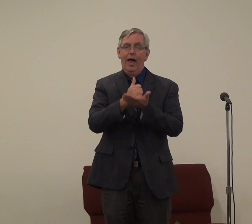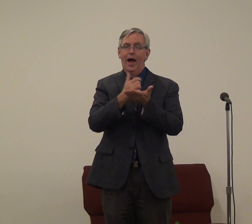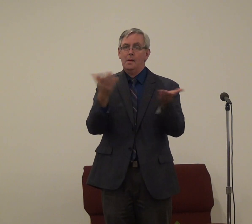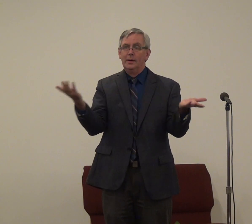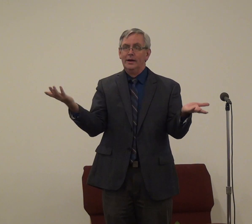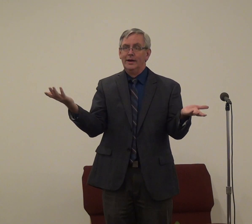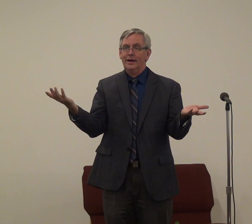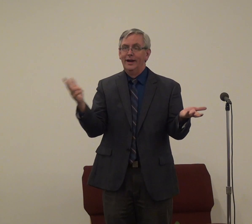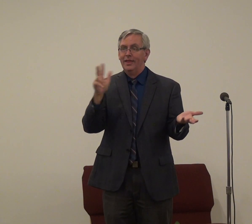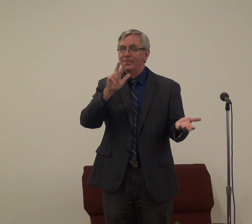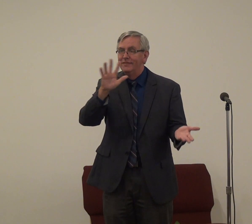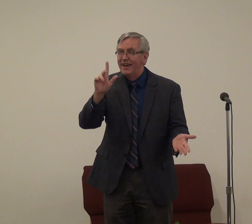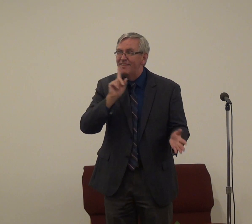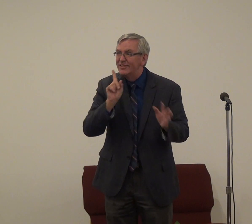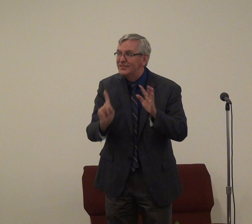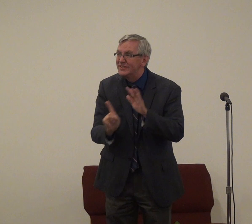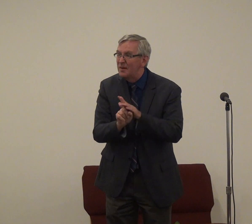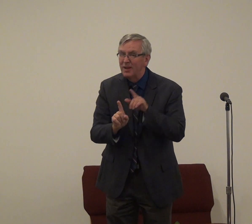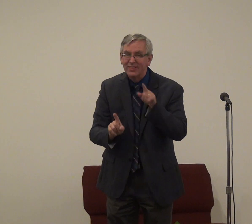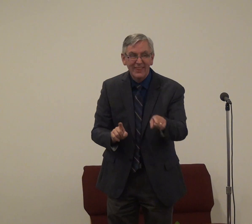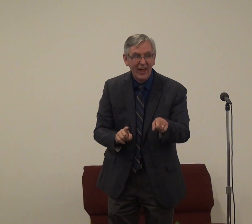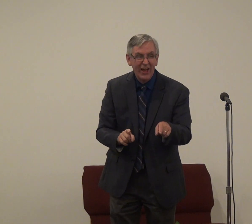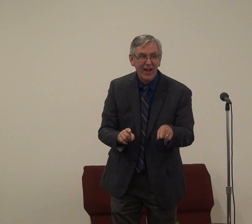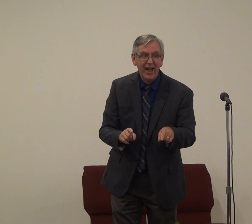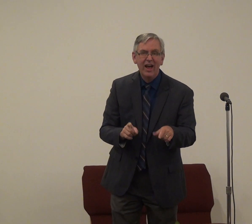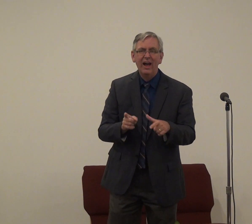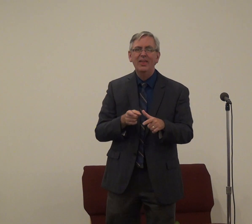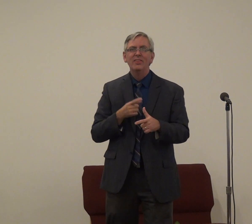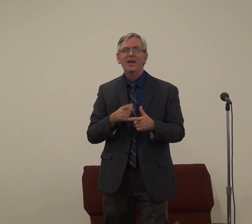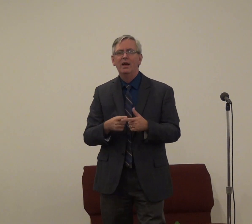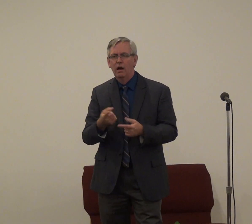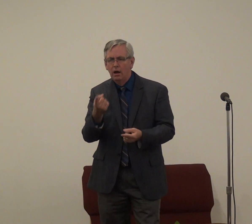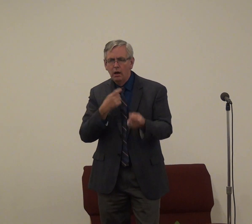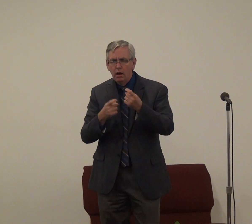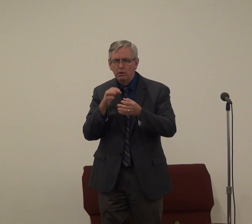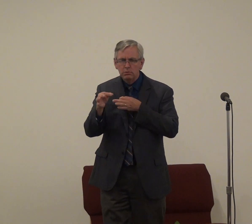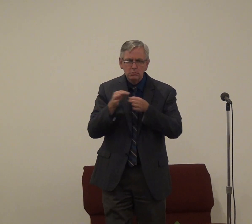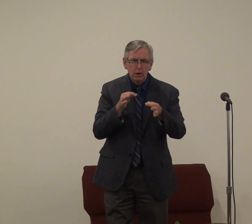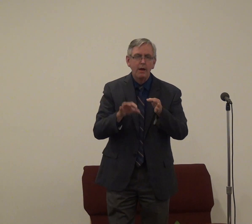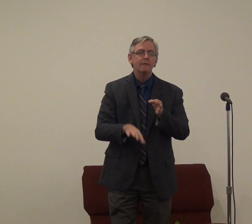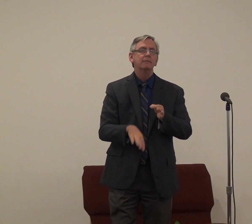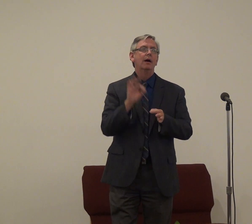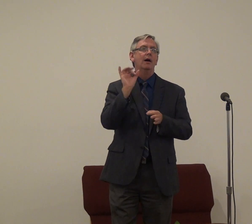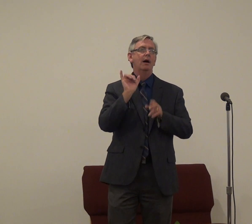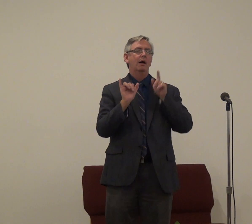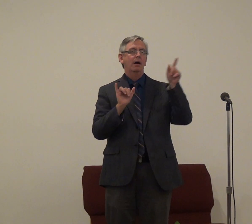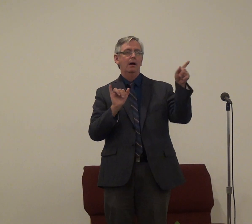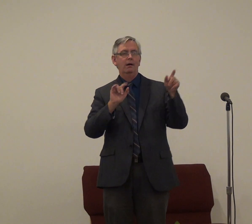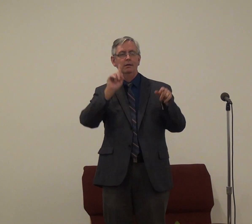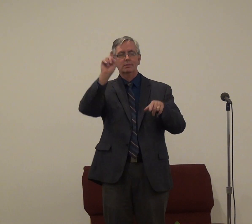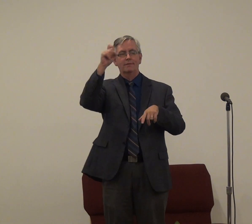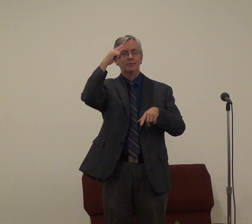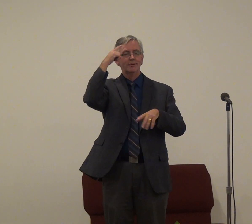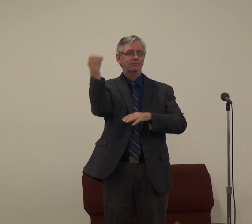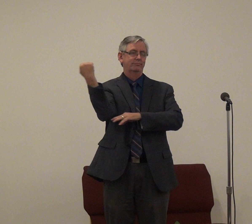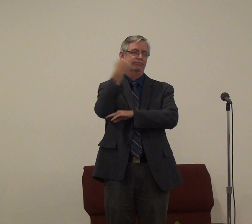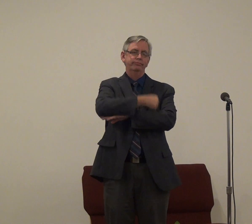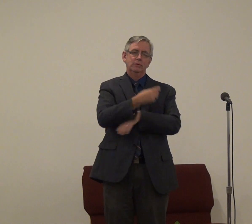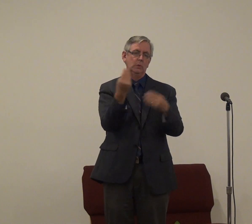So that he started looking for help. 35 deaf just walked into his service. So what he was able to find out